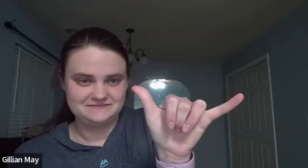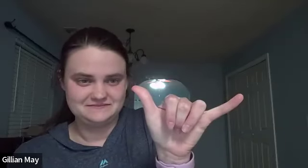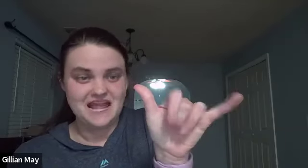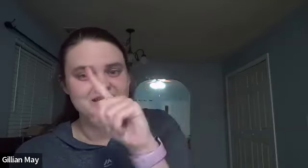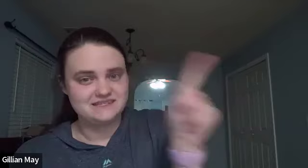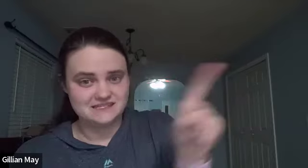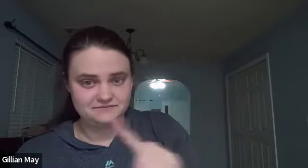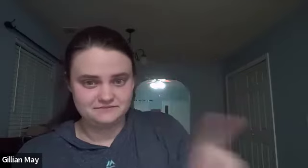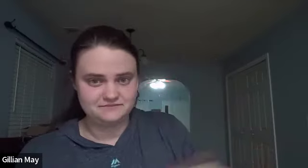and then Z.